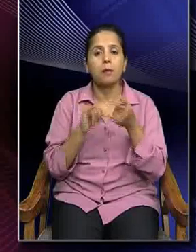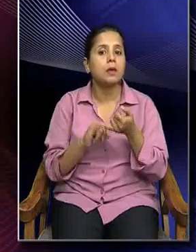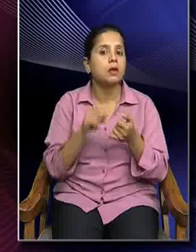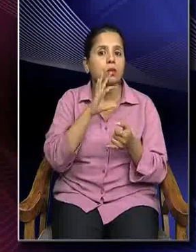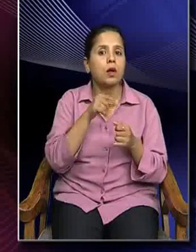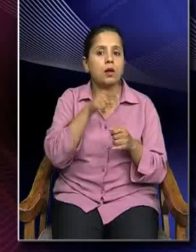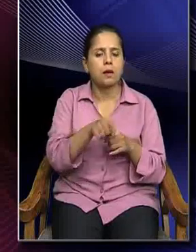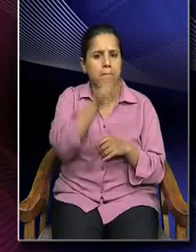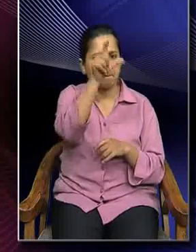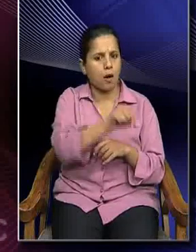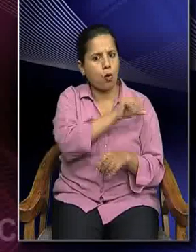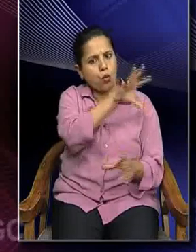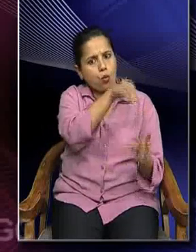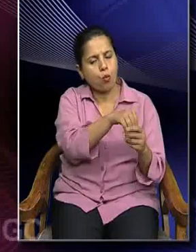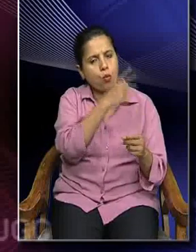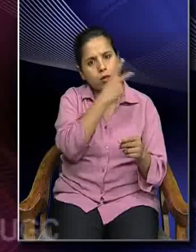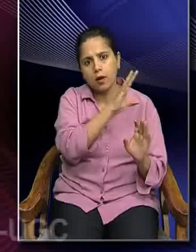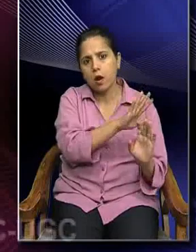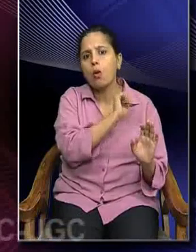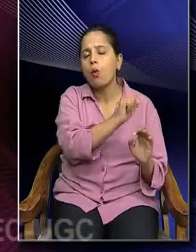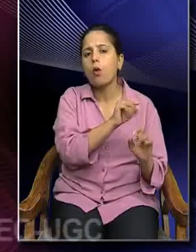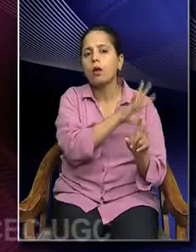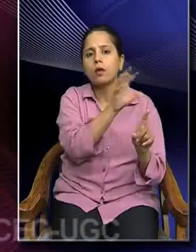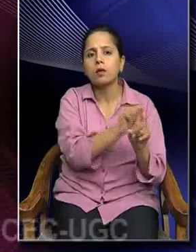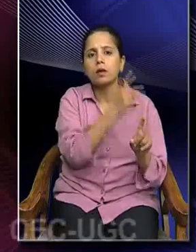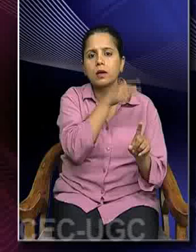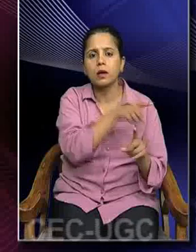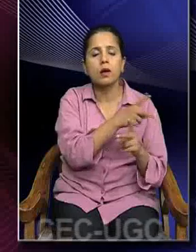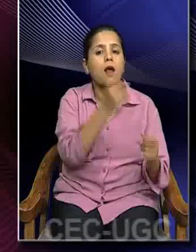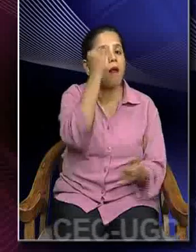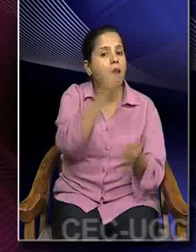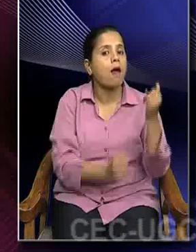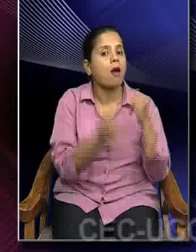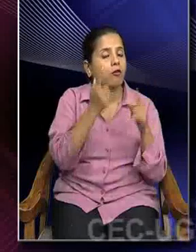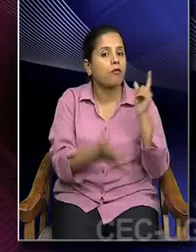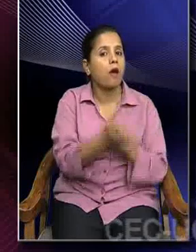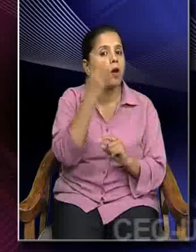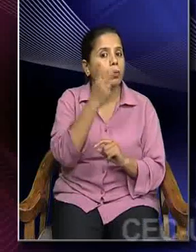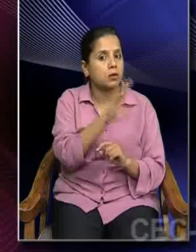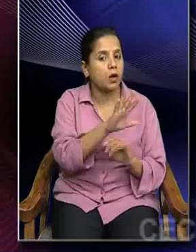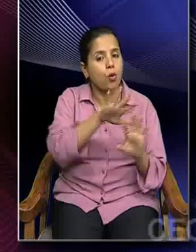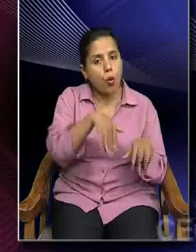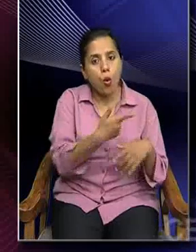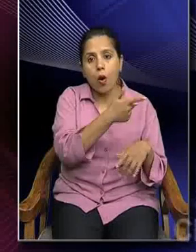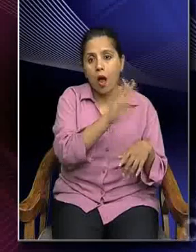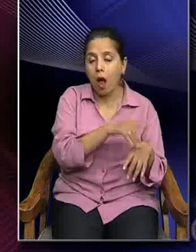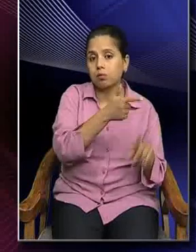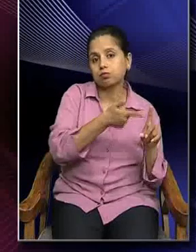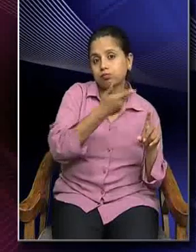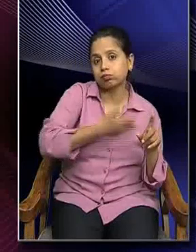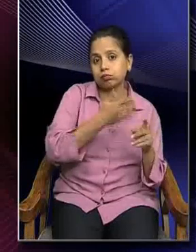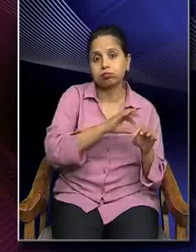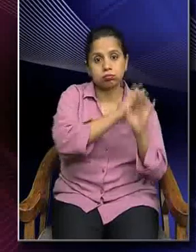in persons in the form of lasting disposition or trained capacity